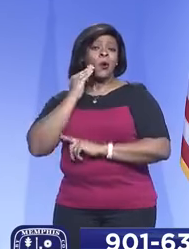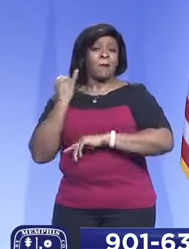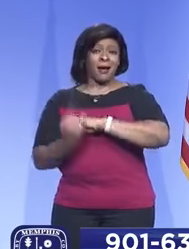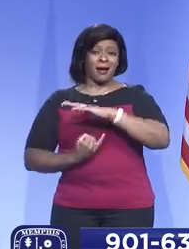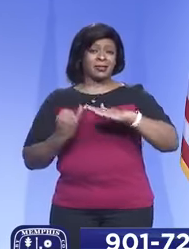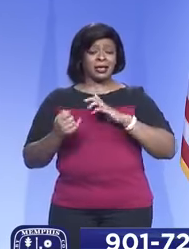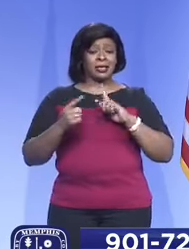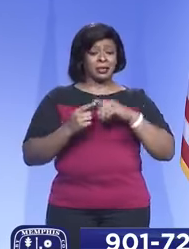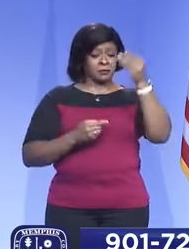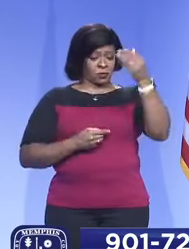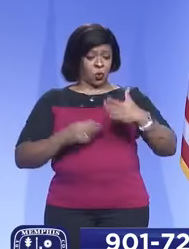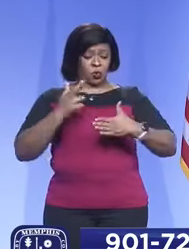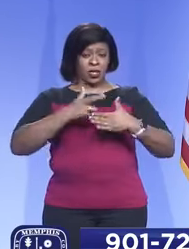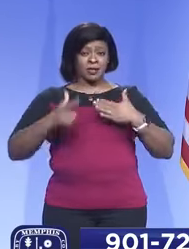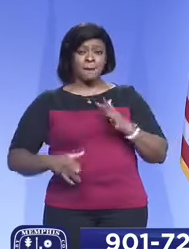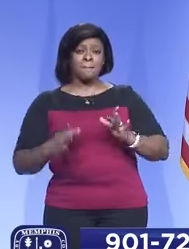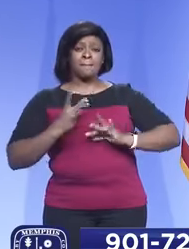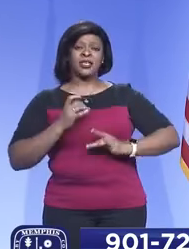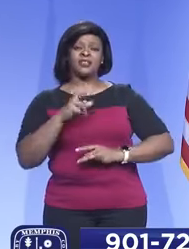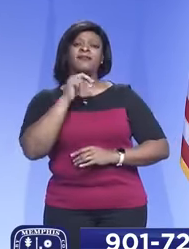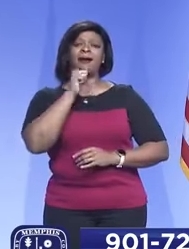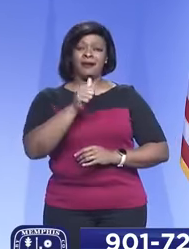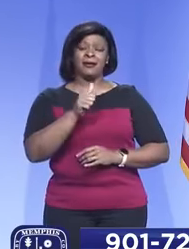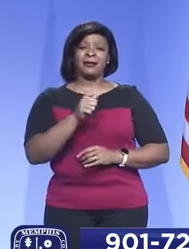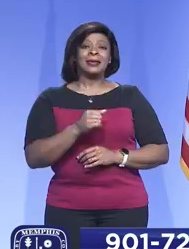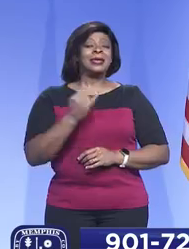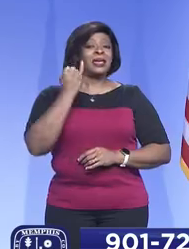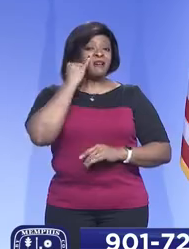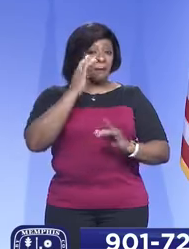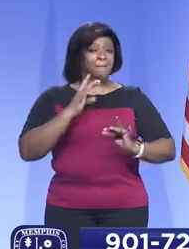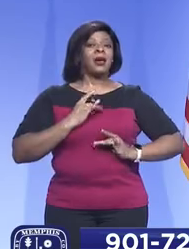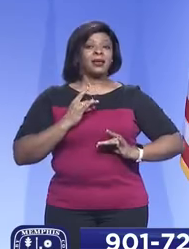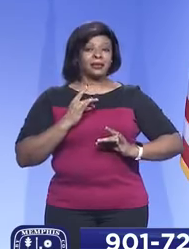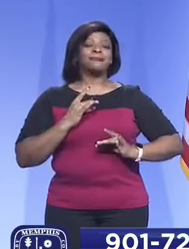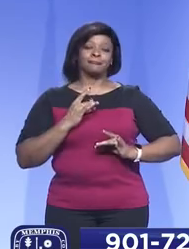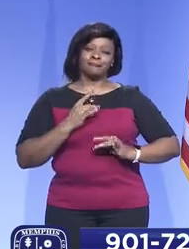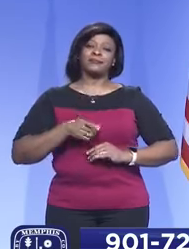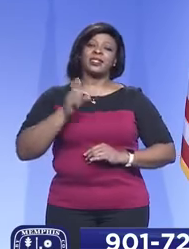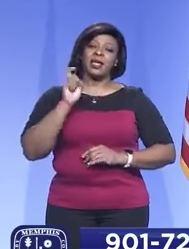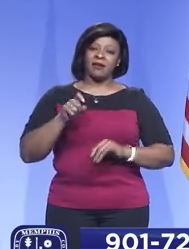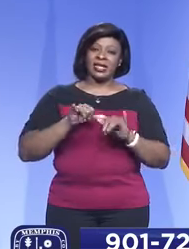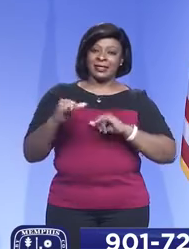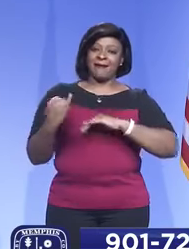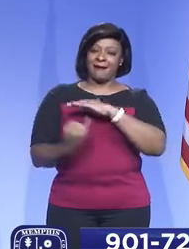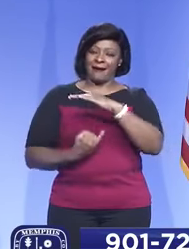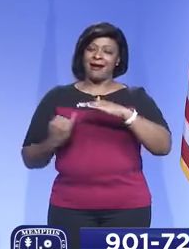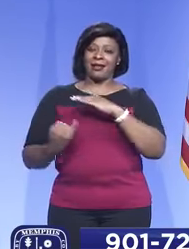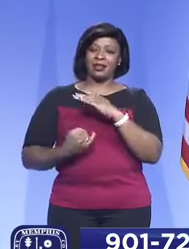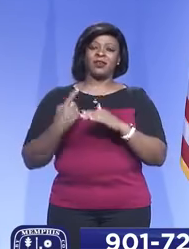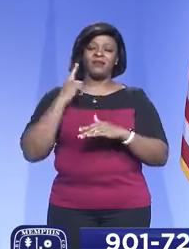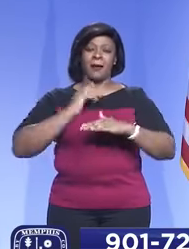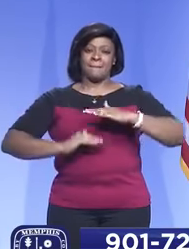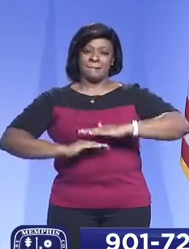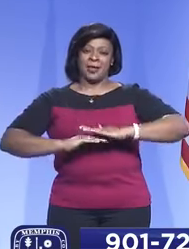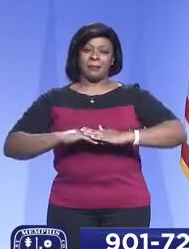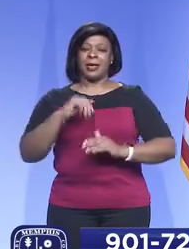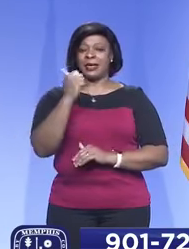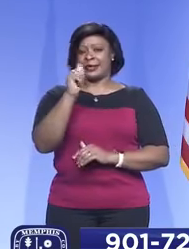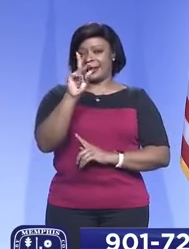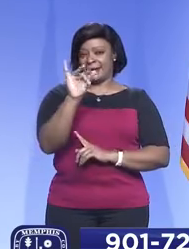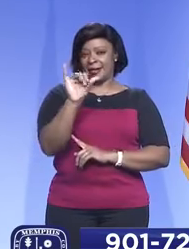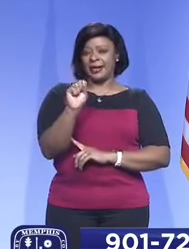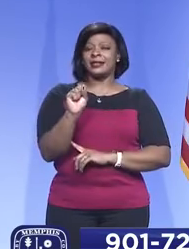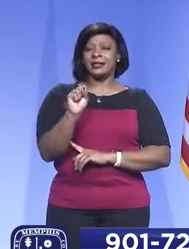isolated until those test results come back. If they're positive, you have to remain isolated for a minimum of 10